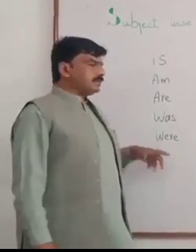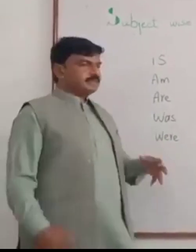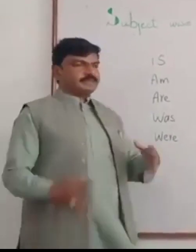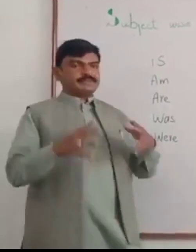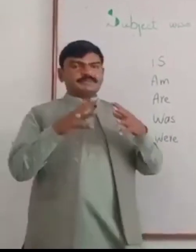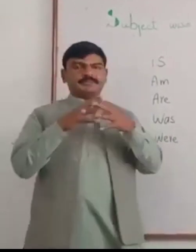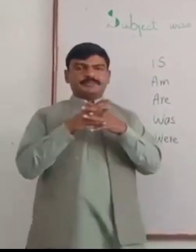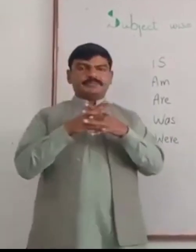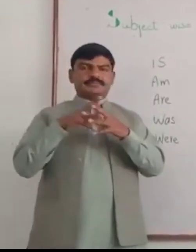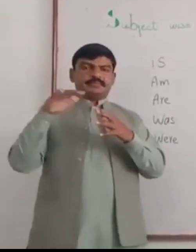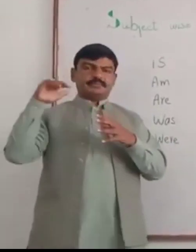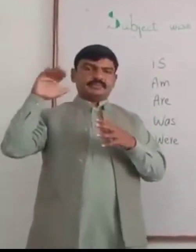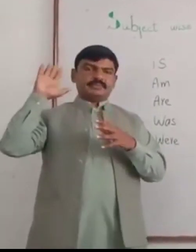were